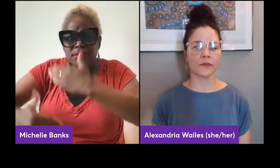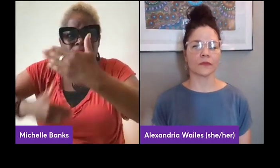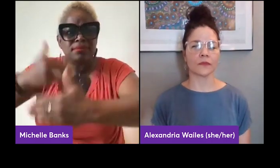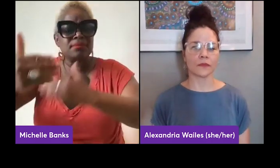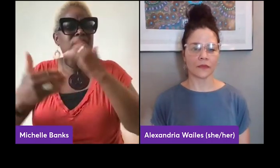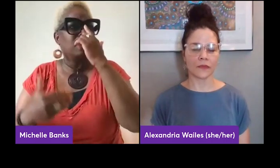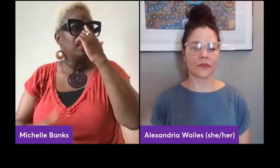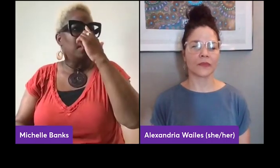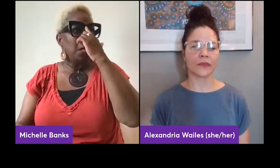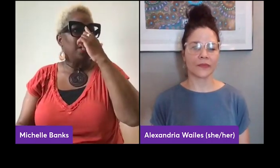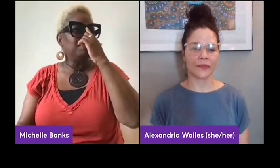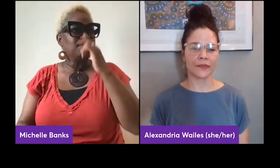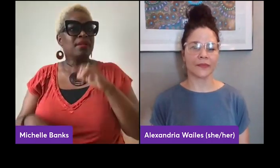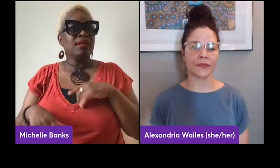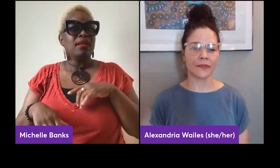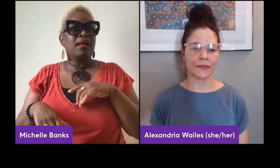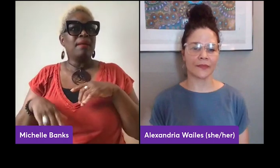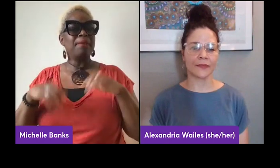work.